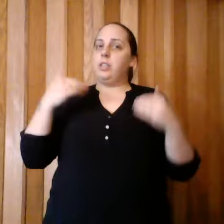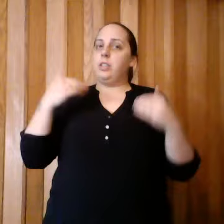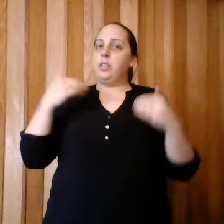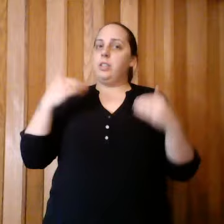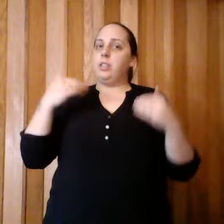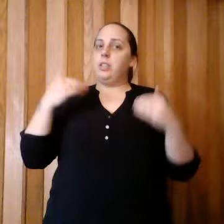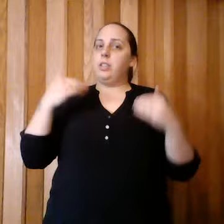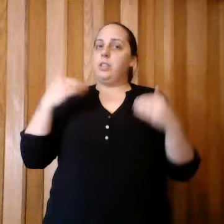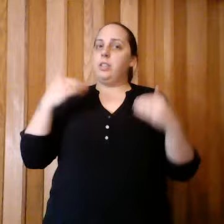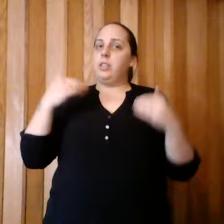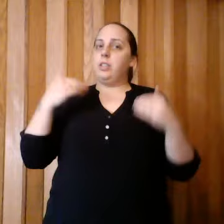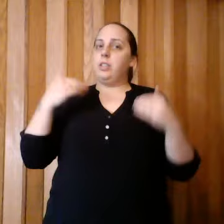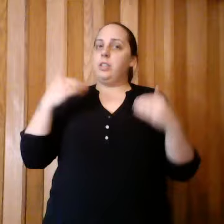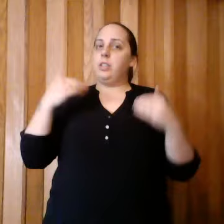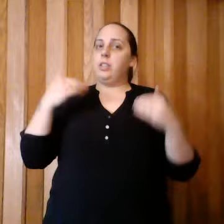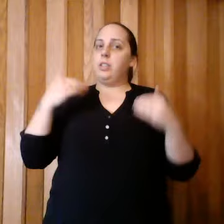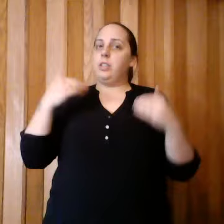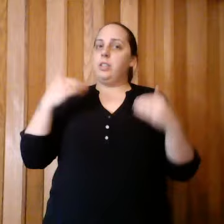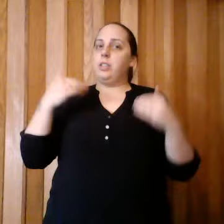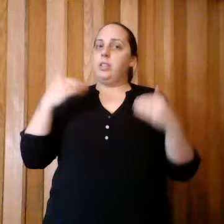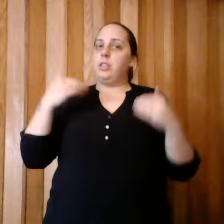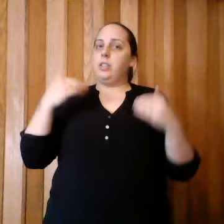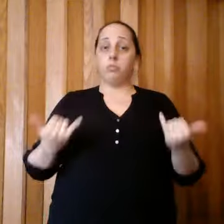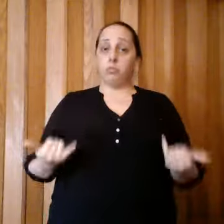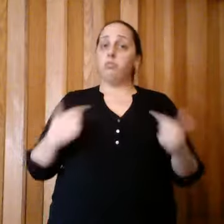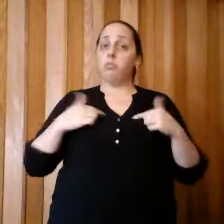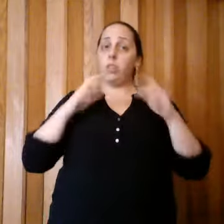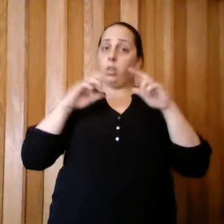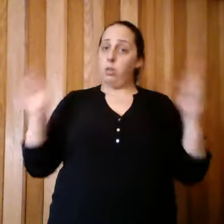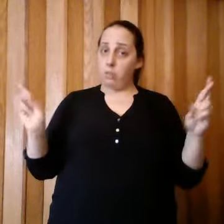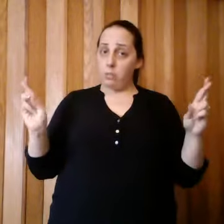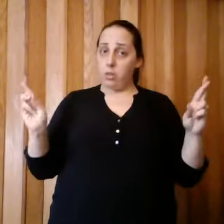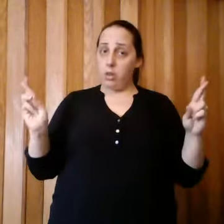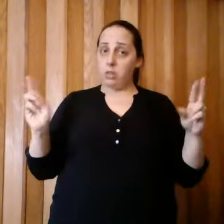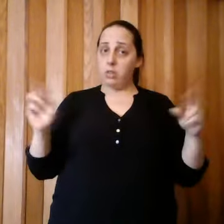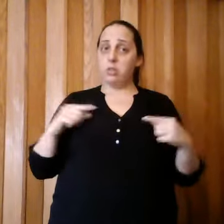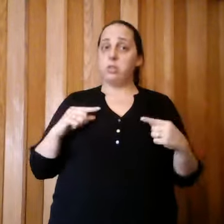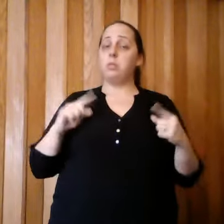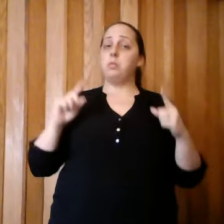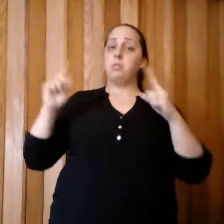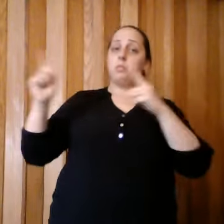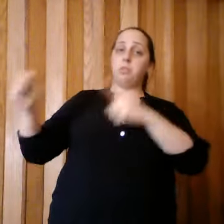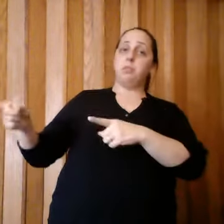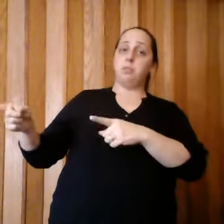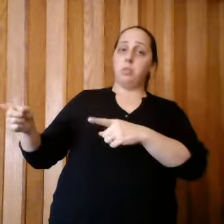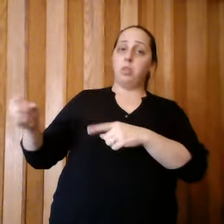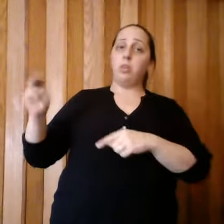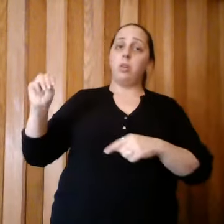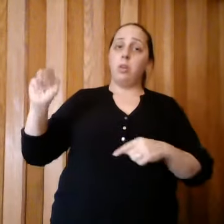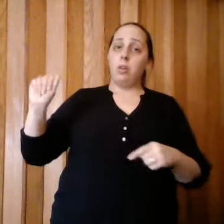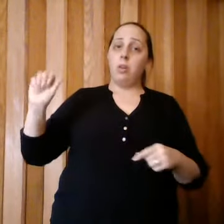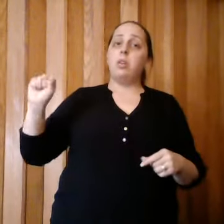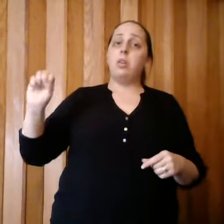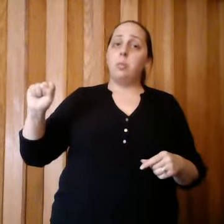So now that I've prepared for everything, I get to math about 10 minutes before it starts. And it's kind of funny because all the